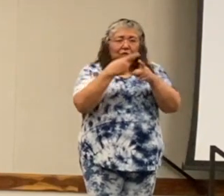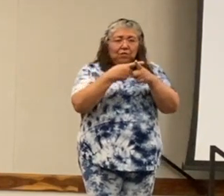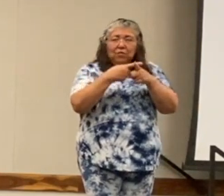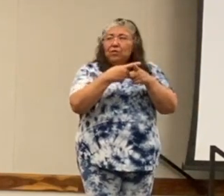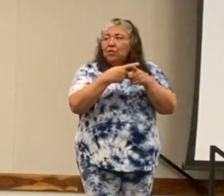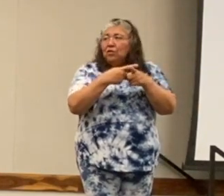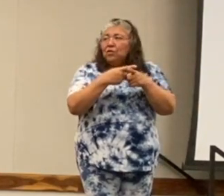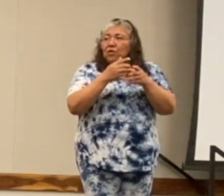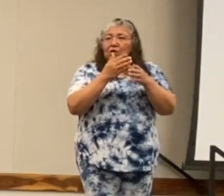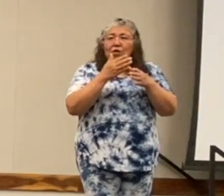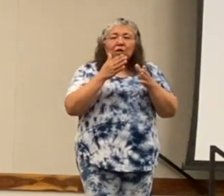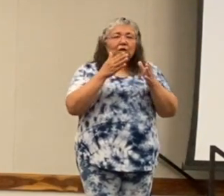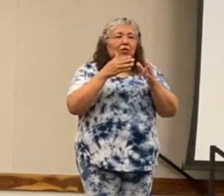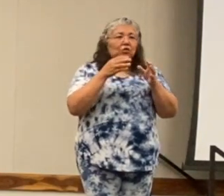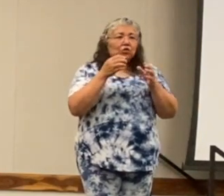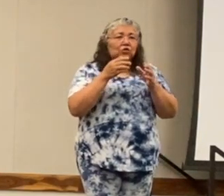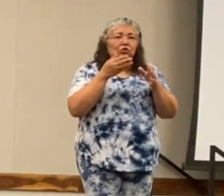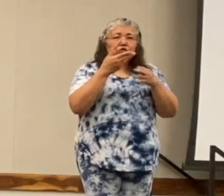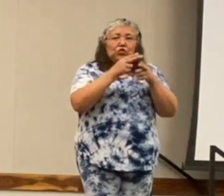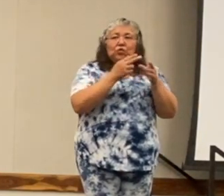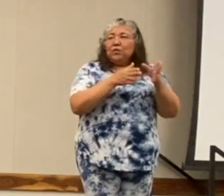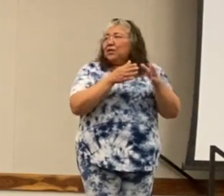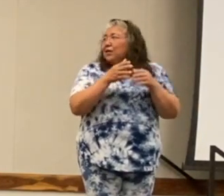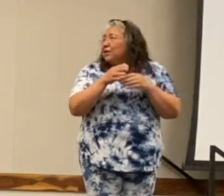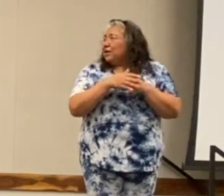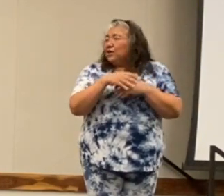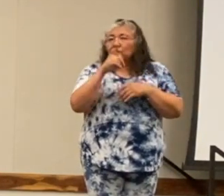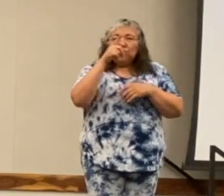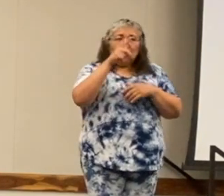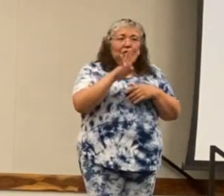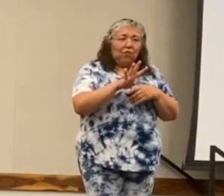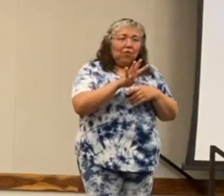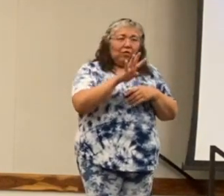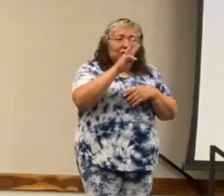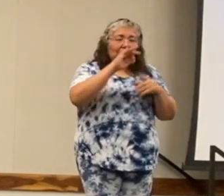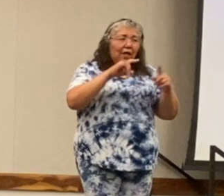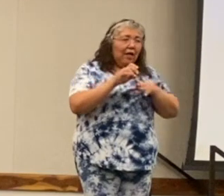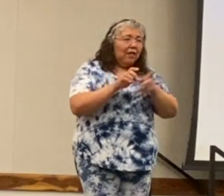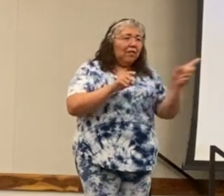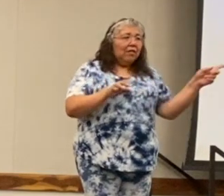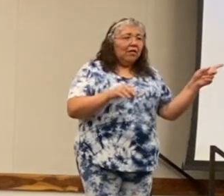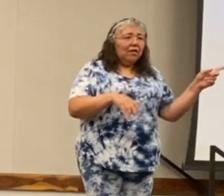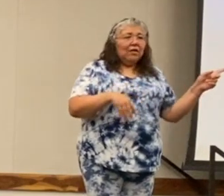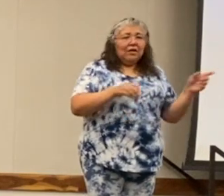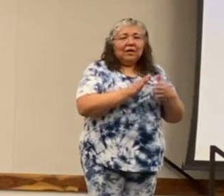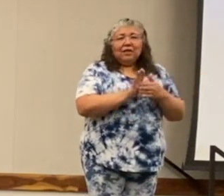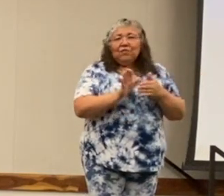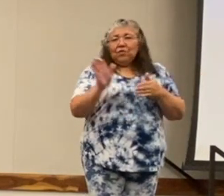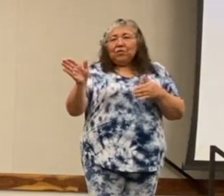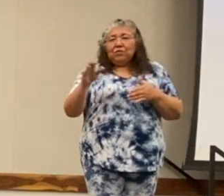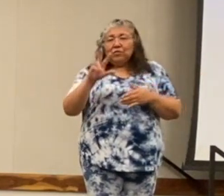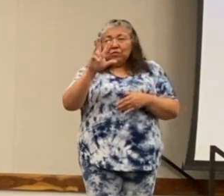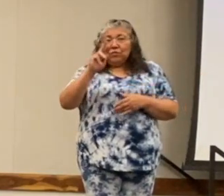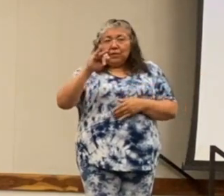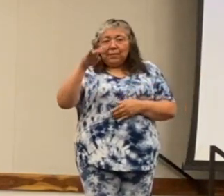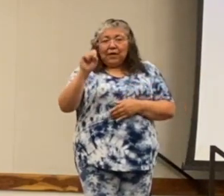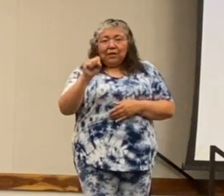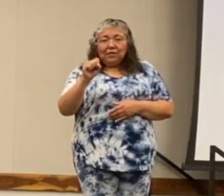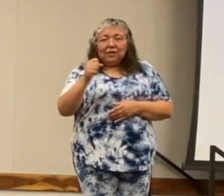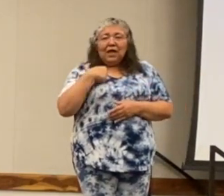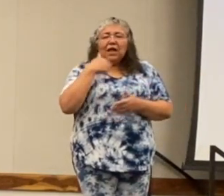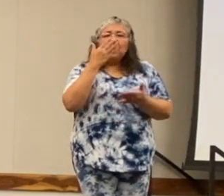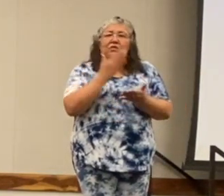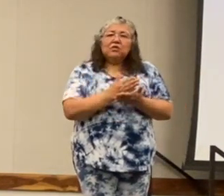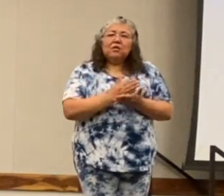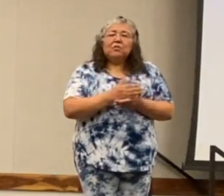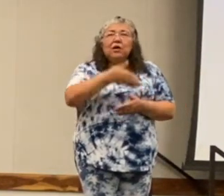short prayer walk. I go this way. I go this way, it's 3/4 of a mile. If I go this way, it's 3 miles. And I stopped,